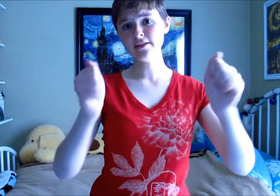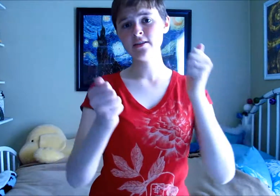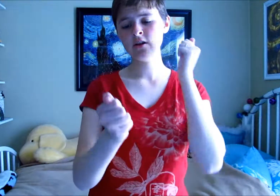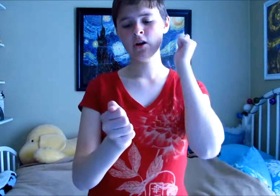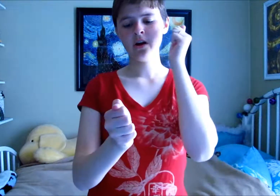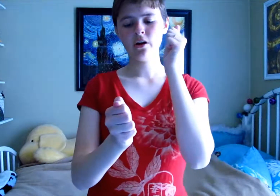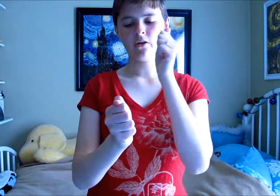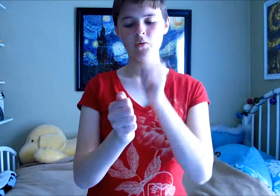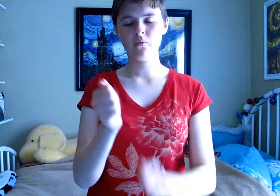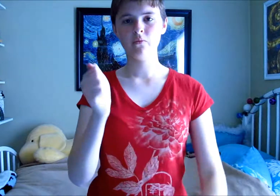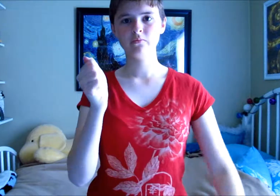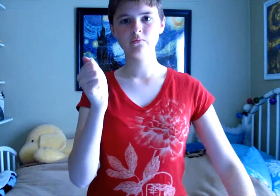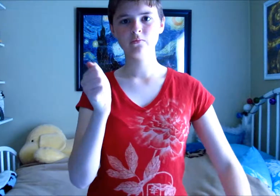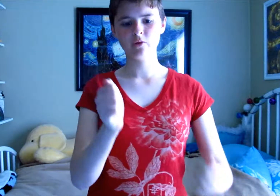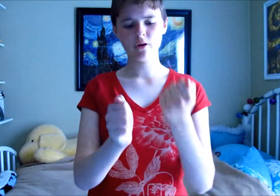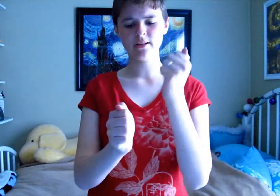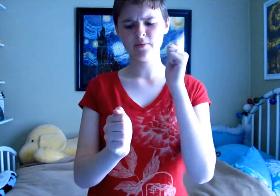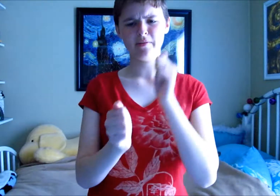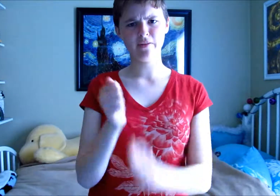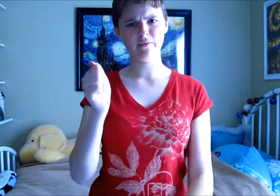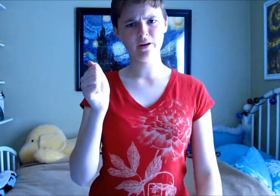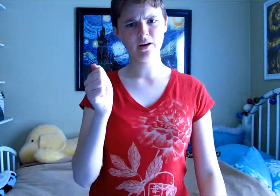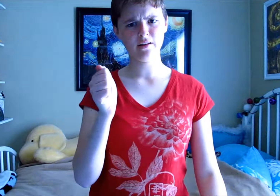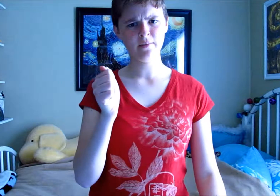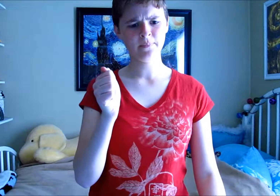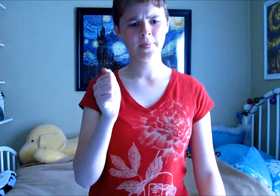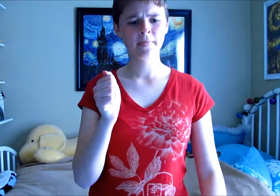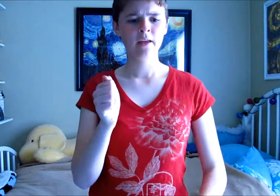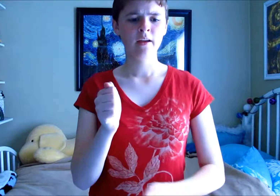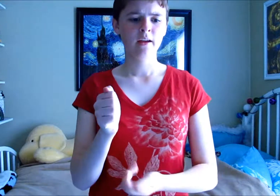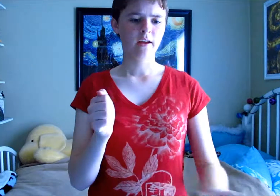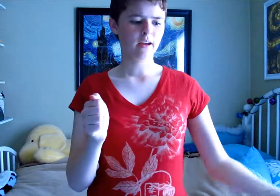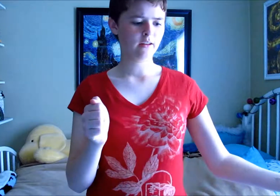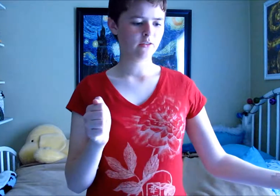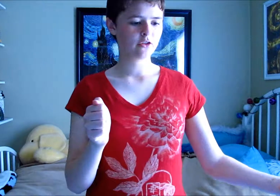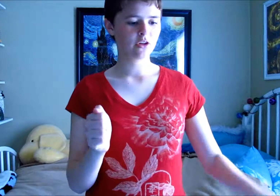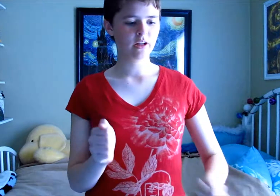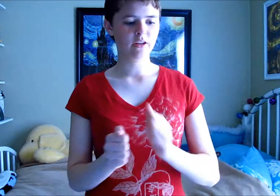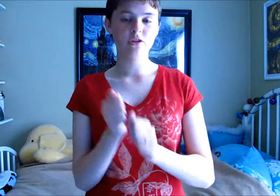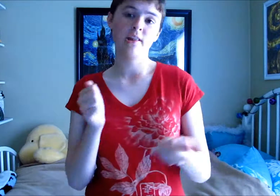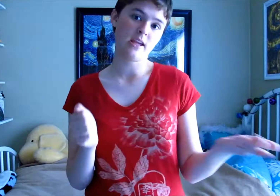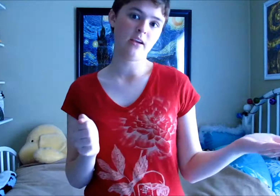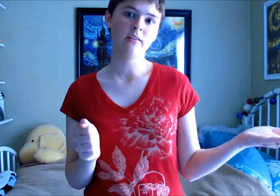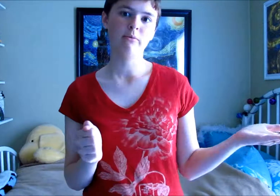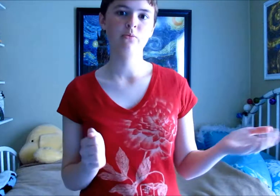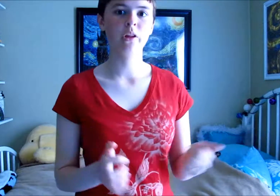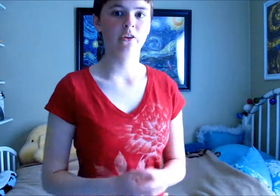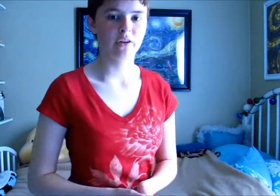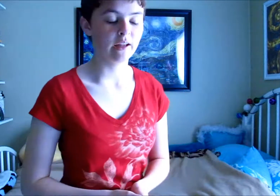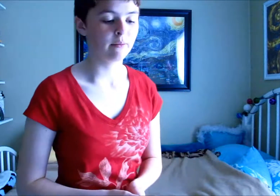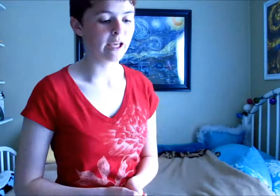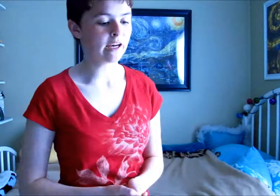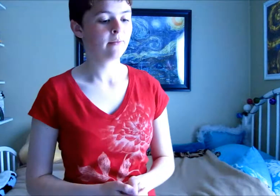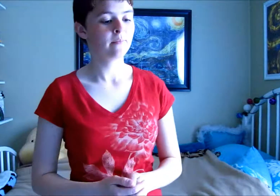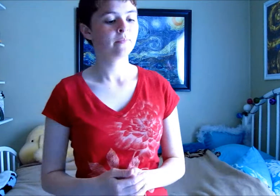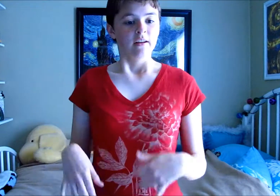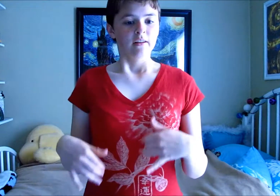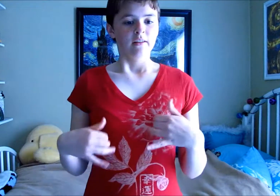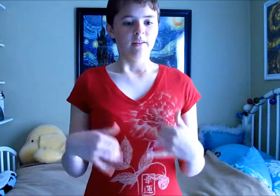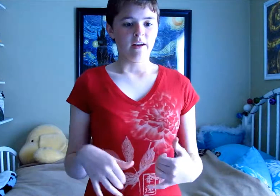hands. Going to cross them in front of one another and turn it into thing, which we learned at the beginning.